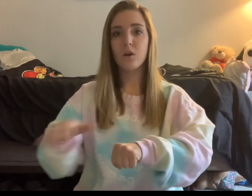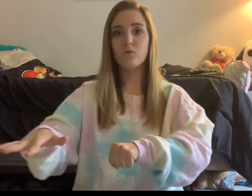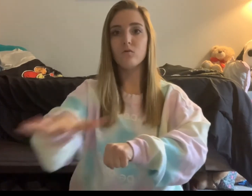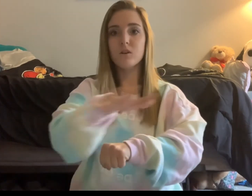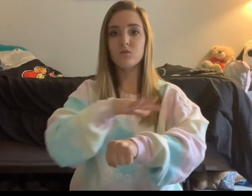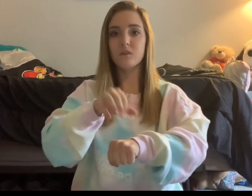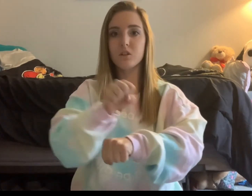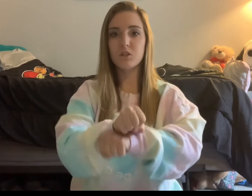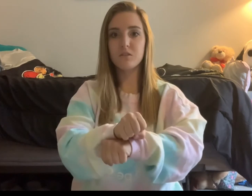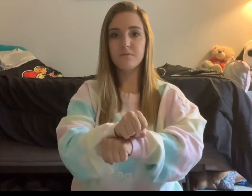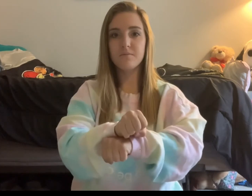reservation,